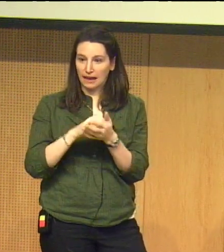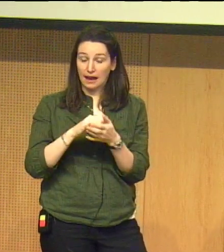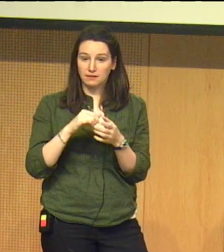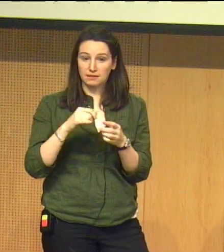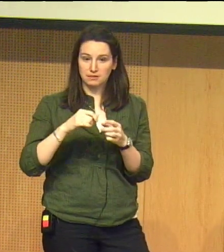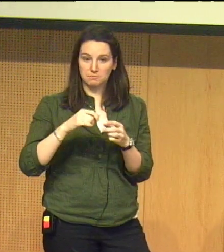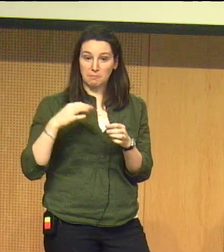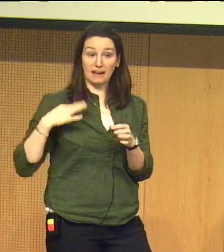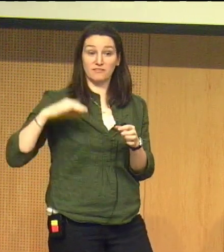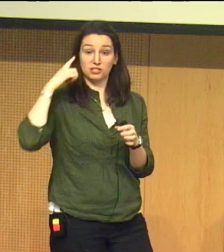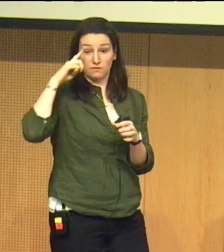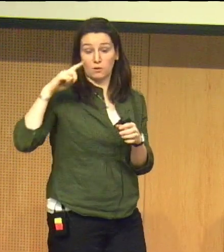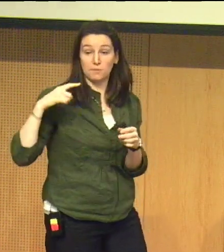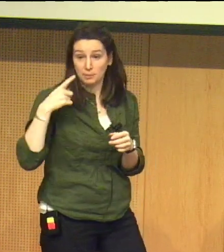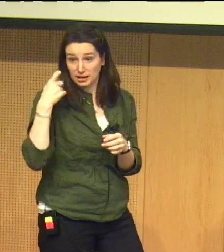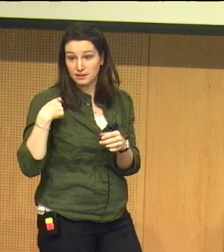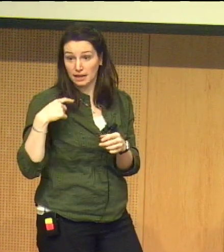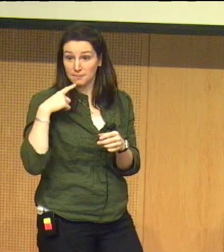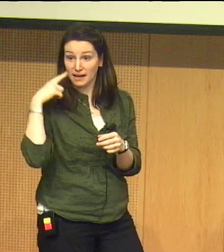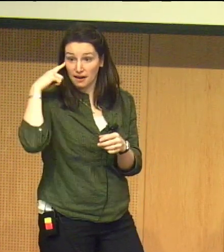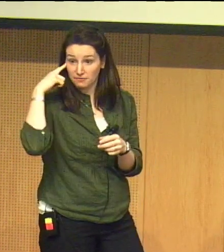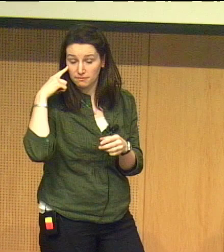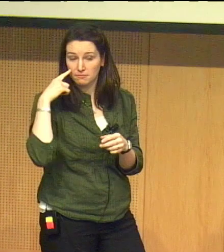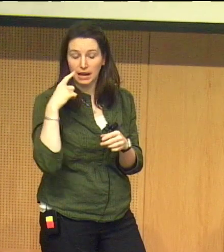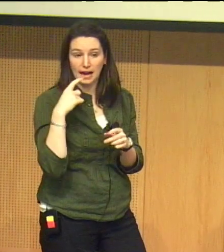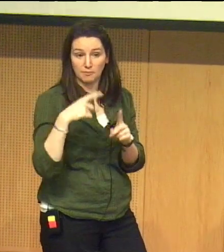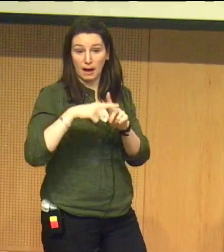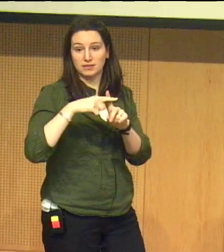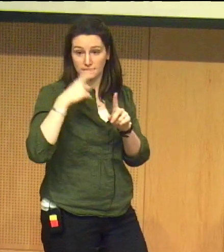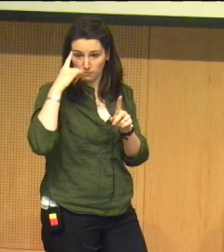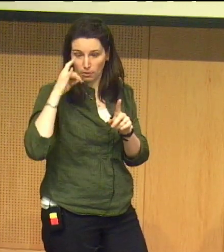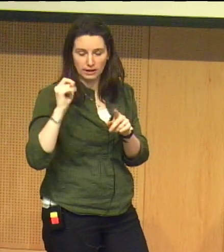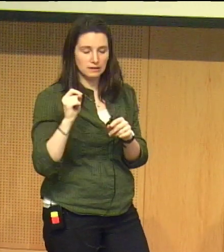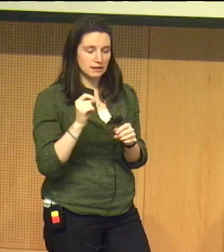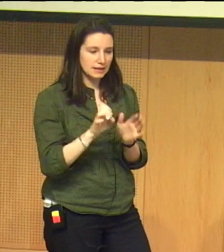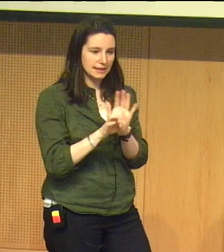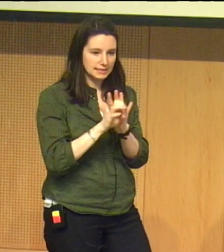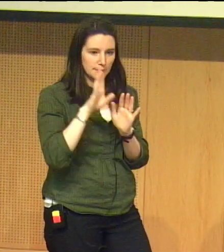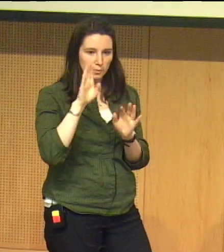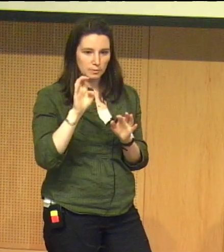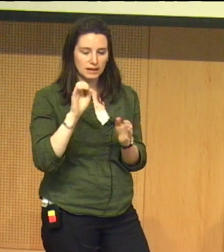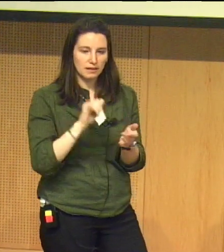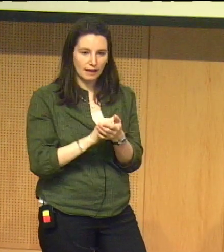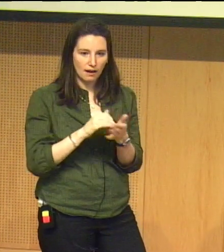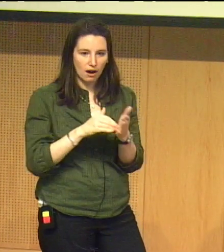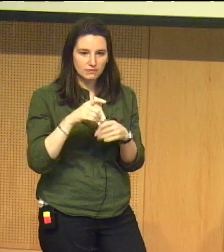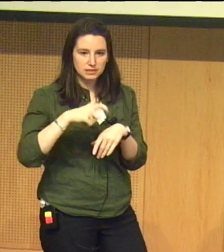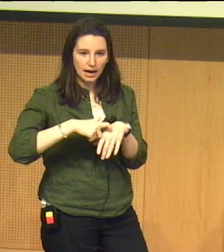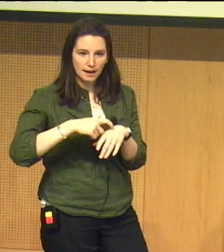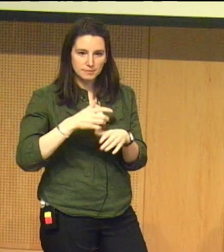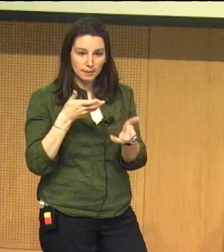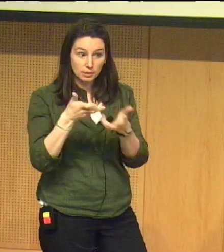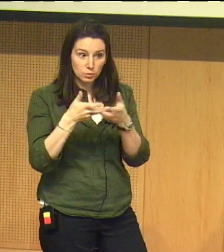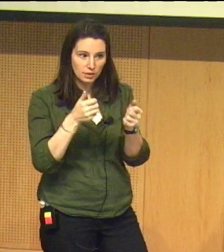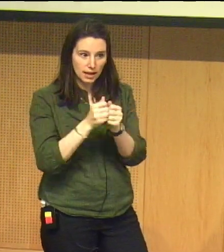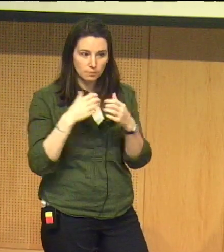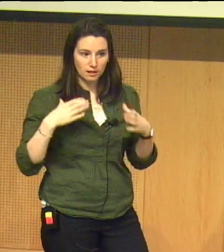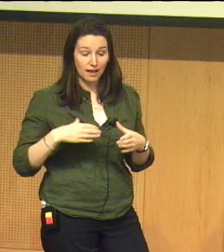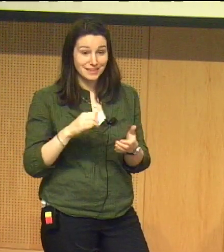that is beneficial for me because I'm deaf. I have a positive for it. An example would be that oftentimes I'm communicating with clients that